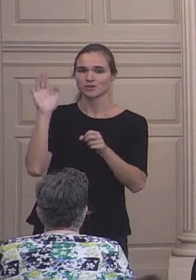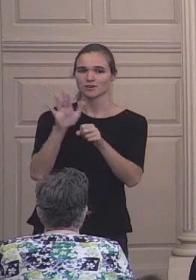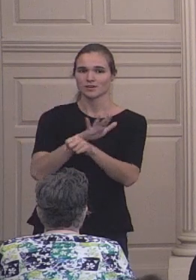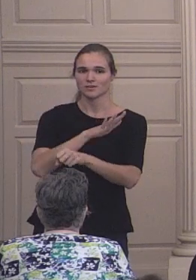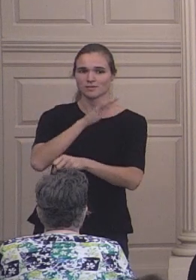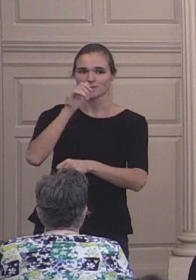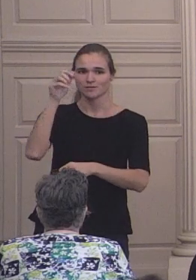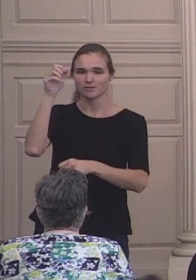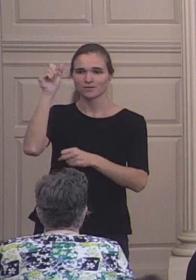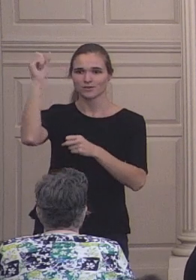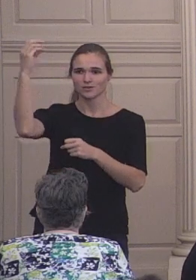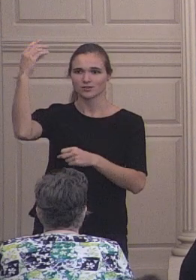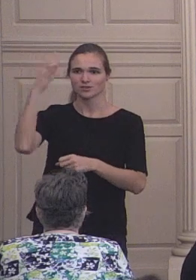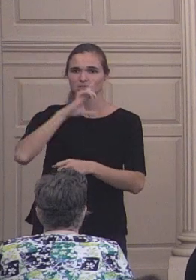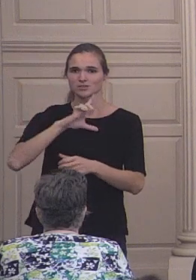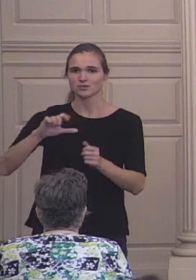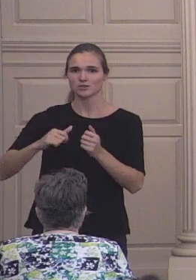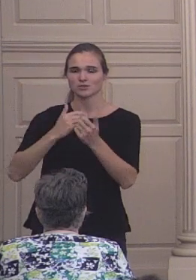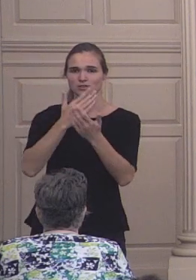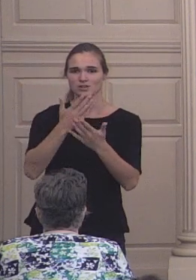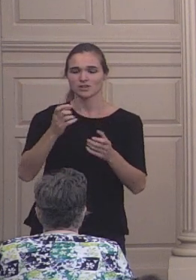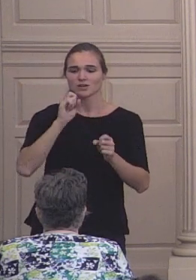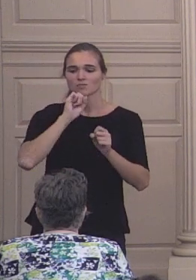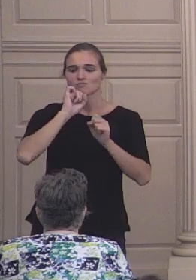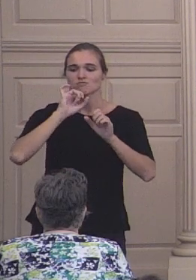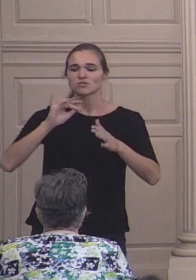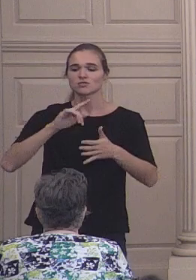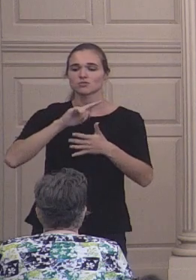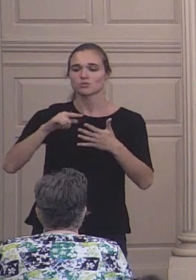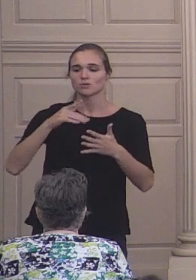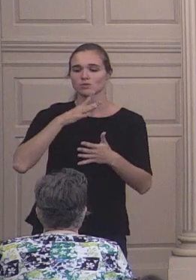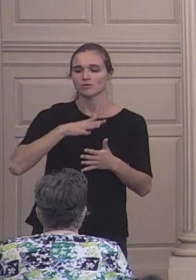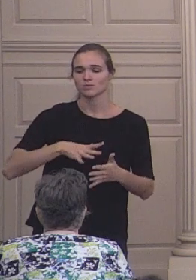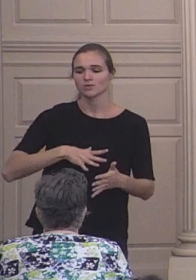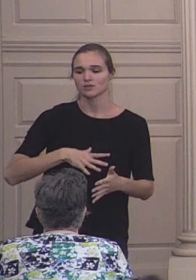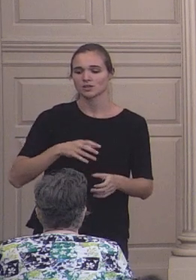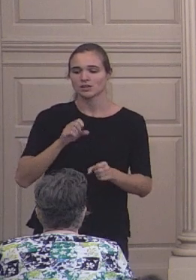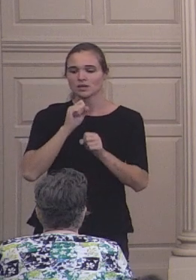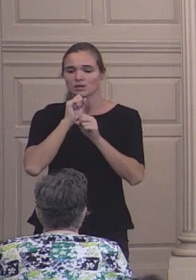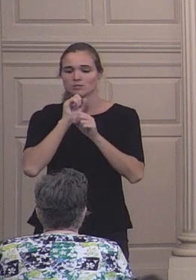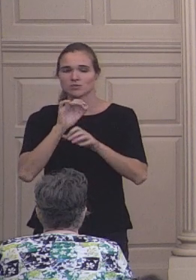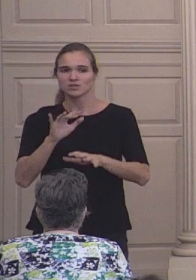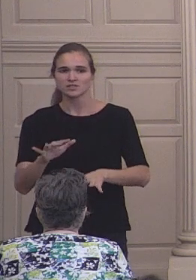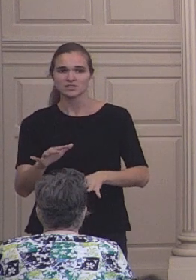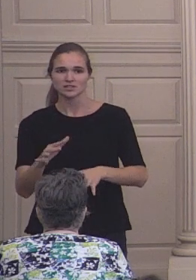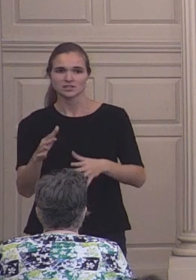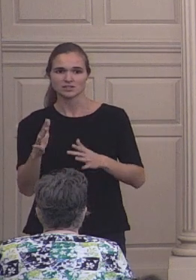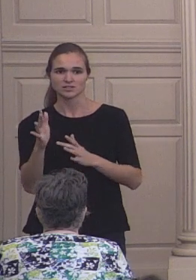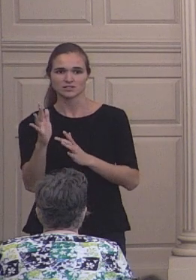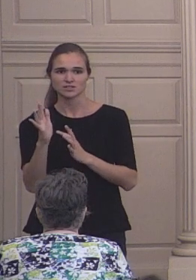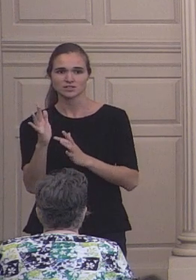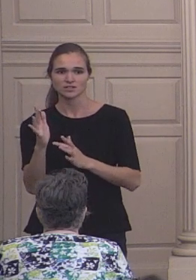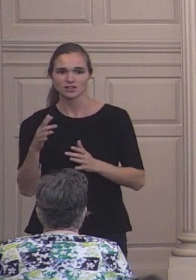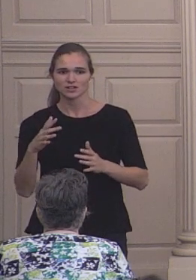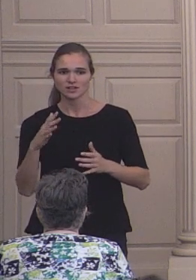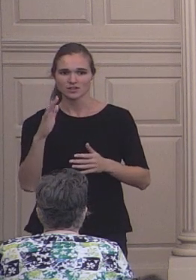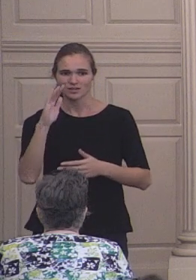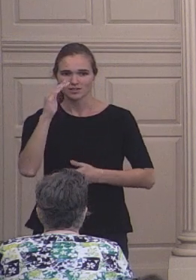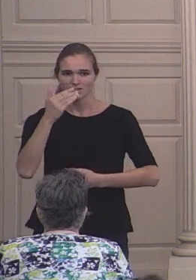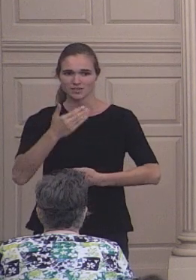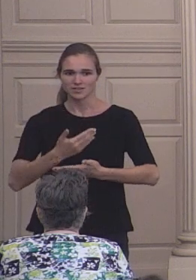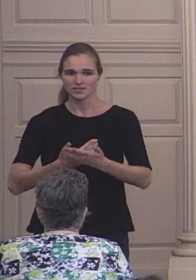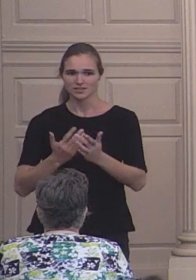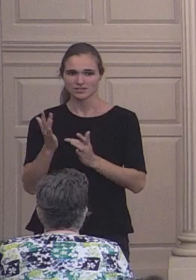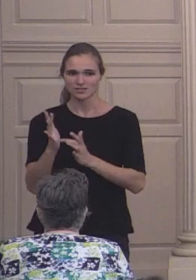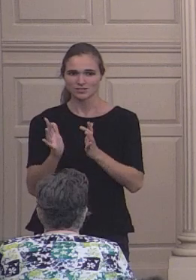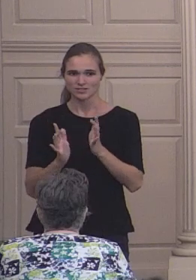you. Blessed are you among women, and blessed is the fruit of thy womb, Jesus. Holy Mary, Mother